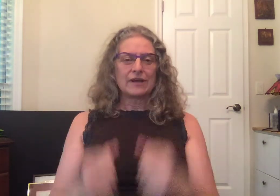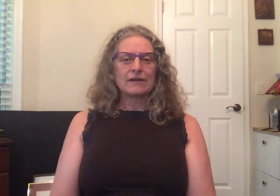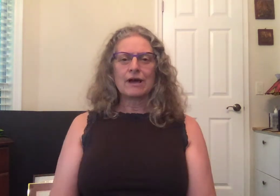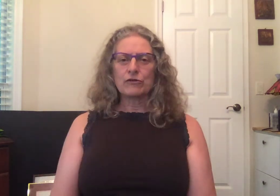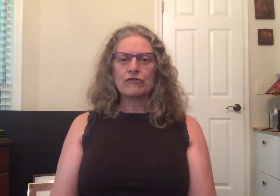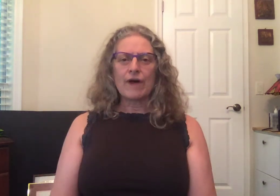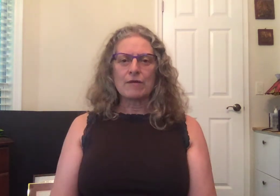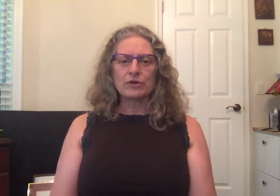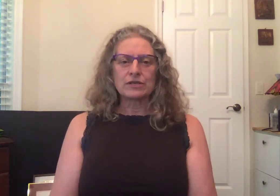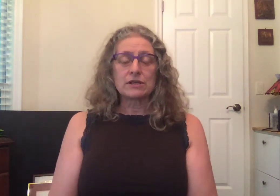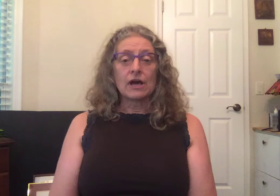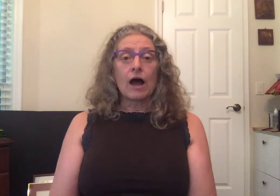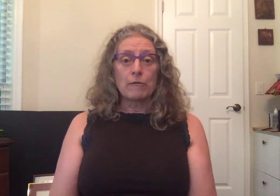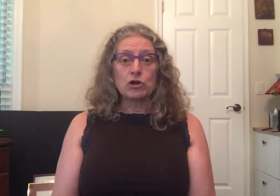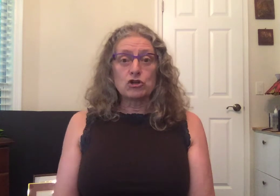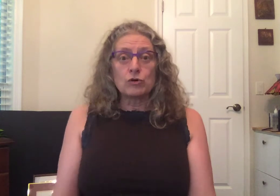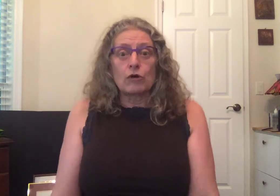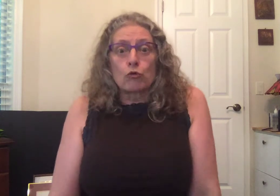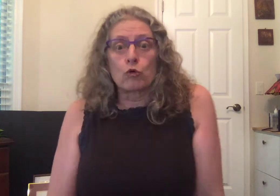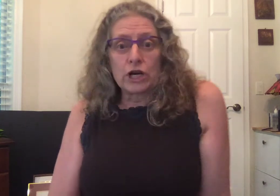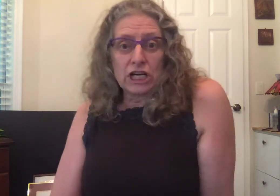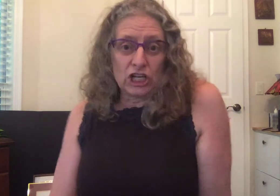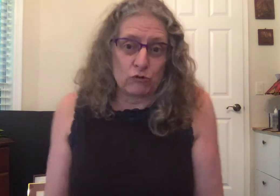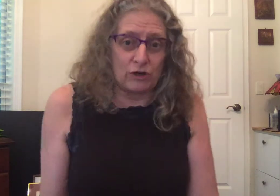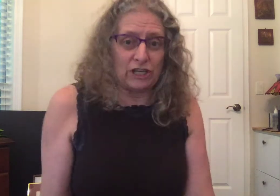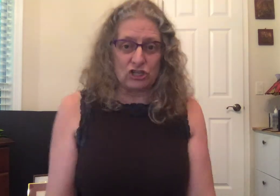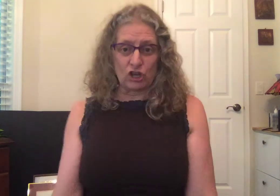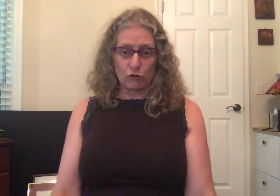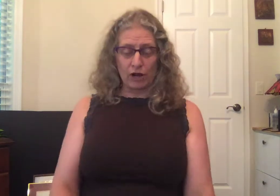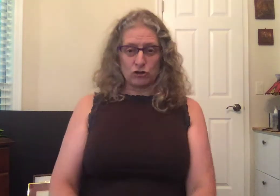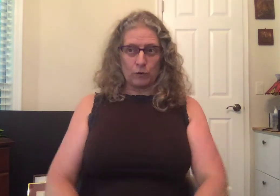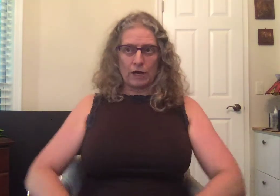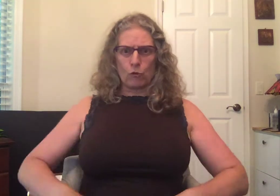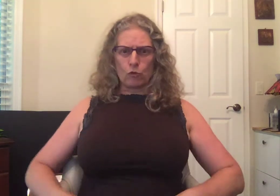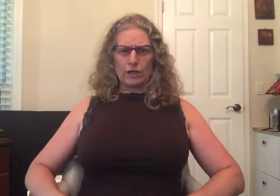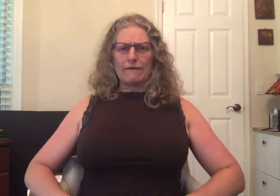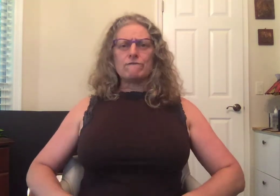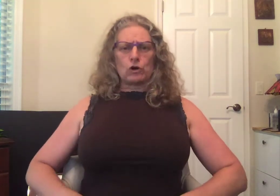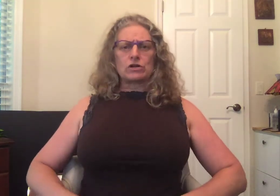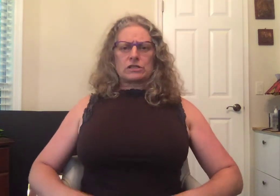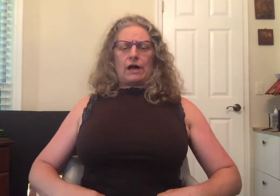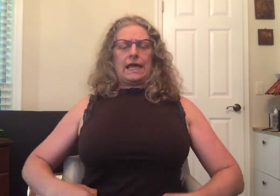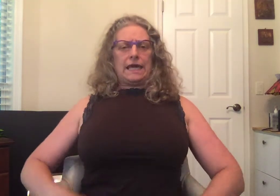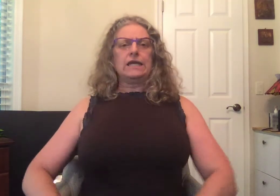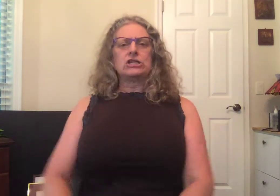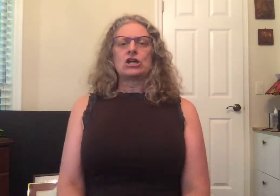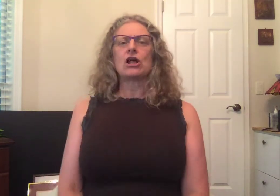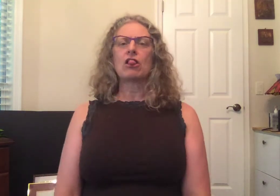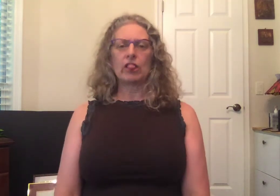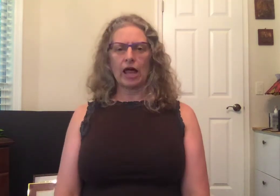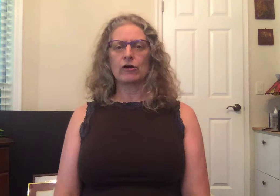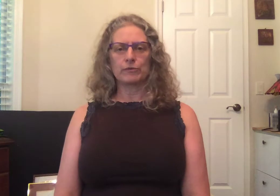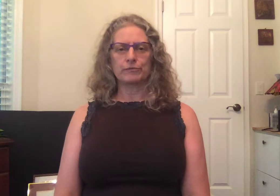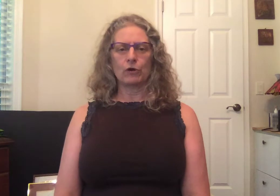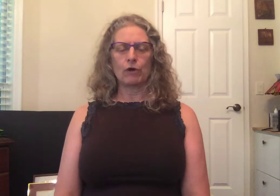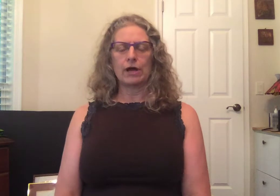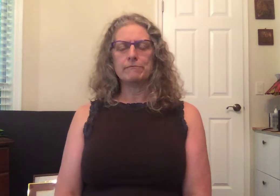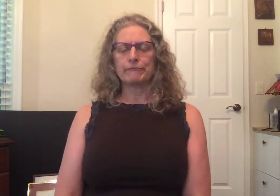That was fabulous. I'm going to do it really, really slow now so we can really focus on each letter. Okay? You